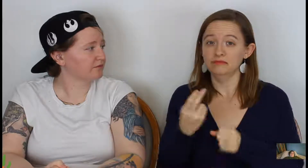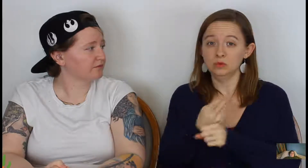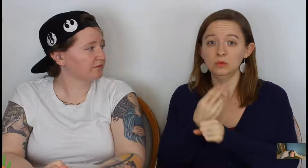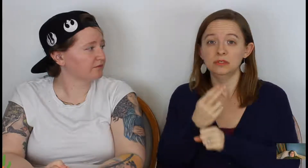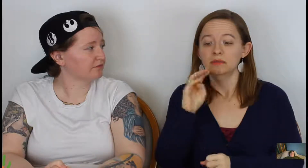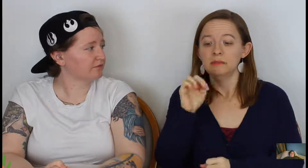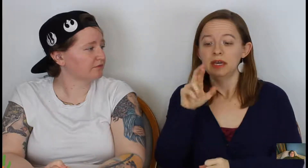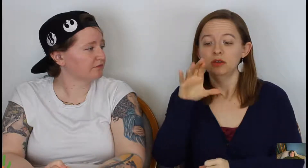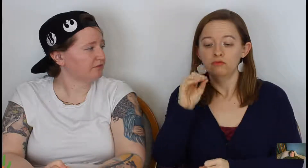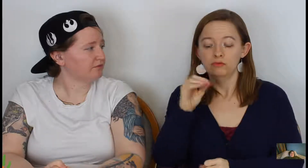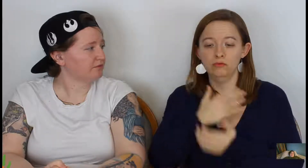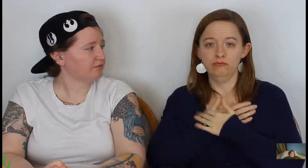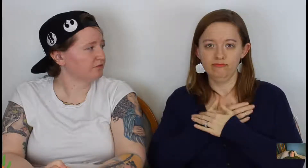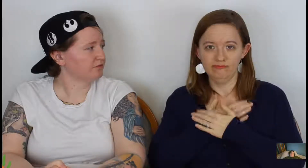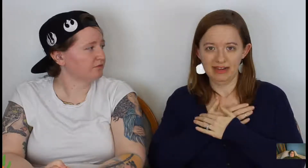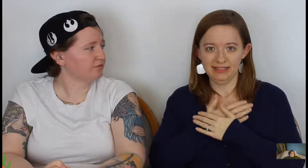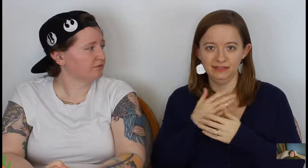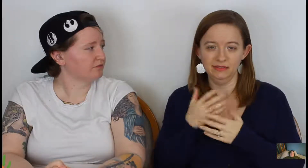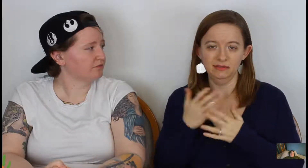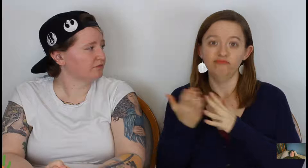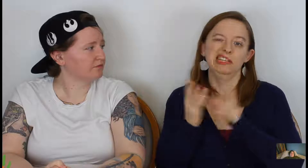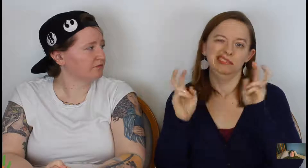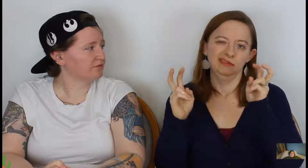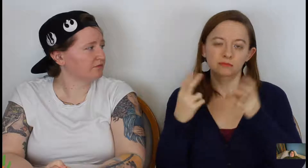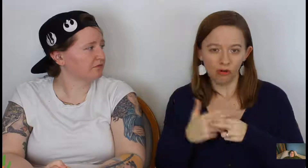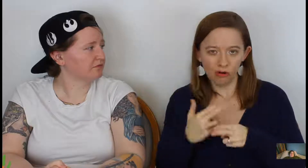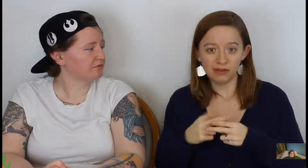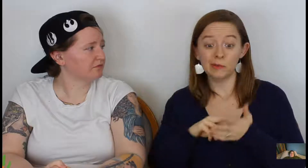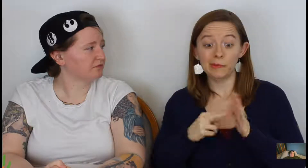maybe it's because you're not using your micro rest or brace.